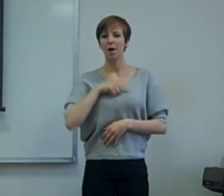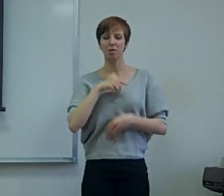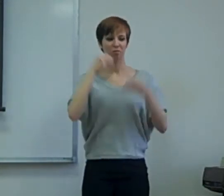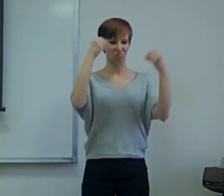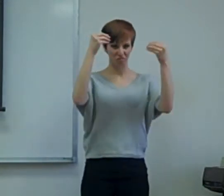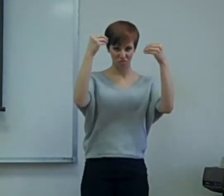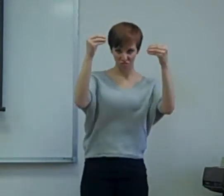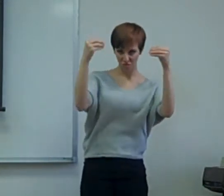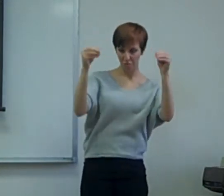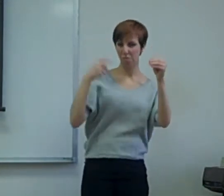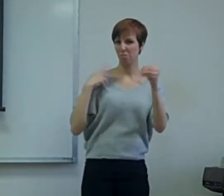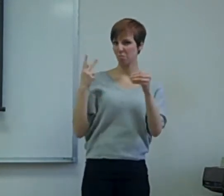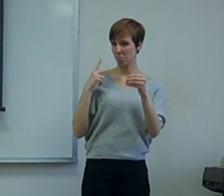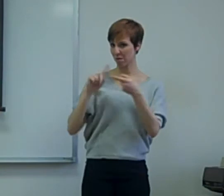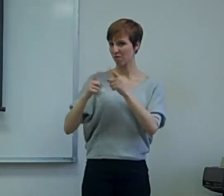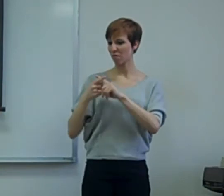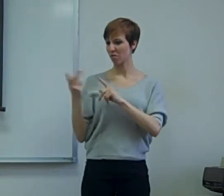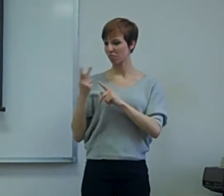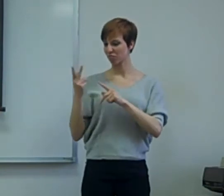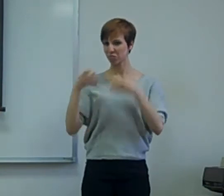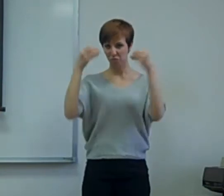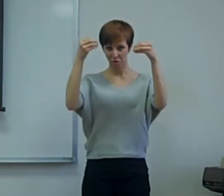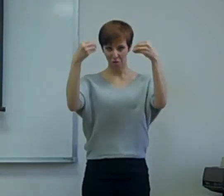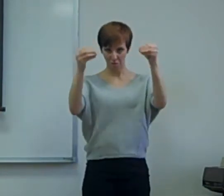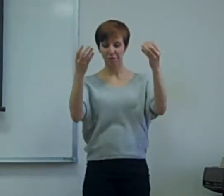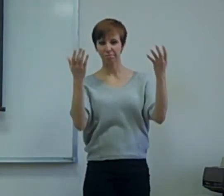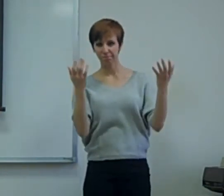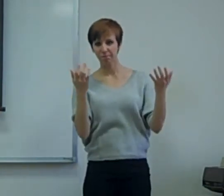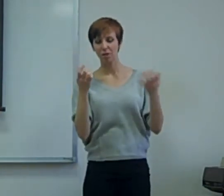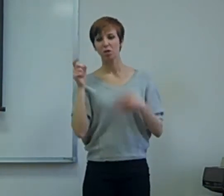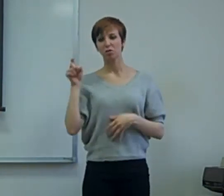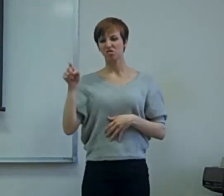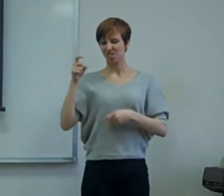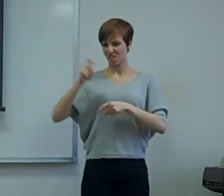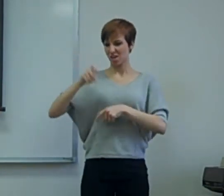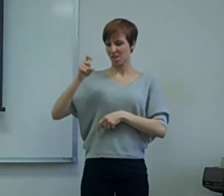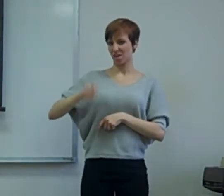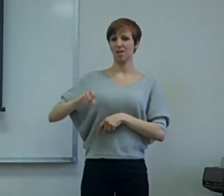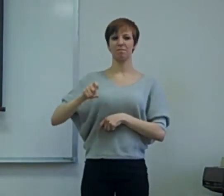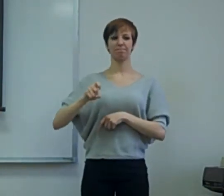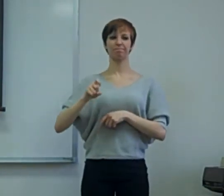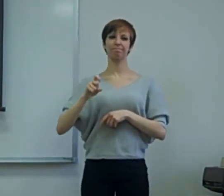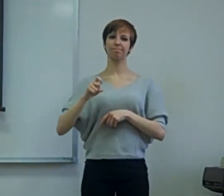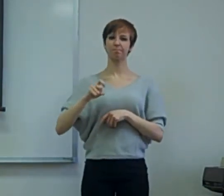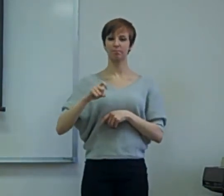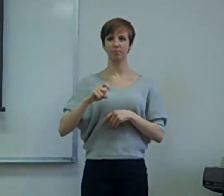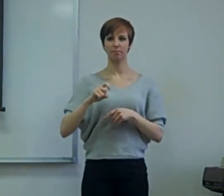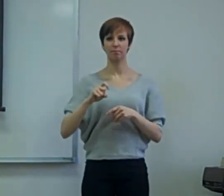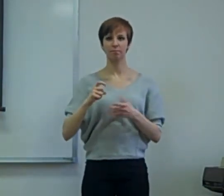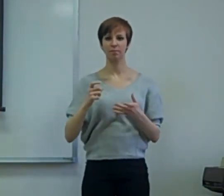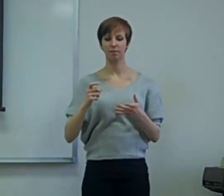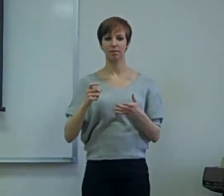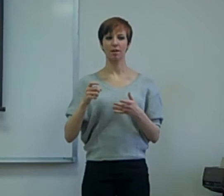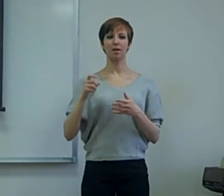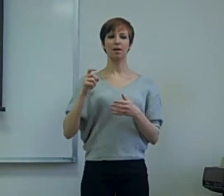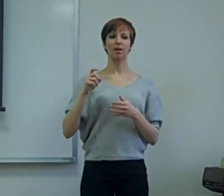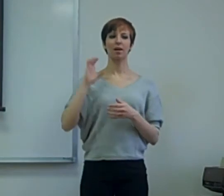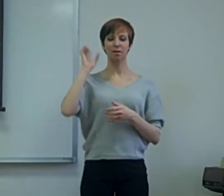she needed to buy a clock radio. And so we were looking for somebody to help her because she had some questions.